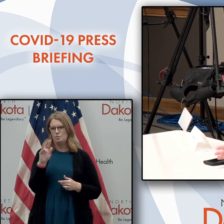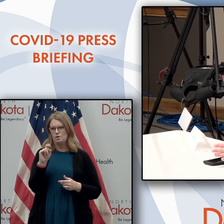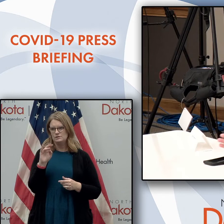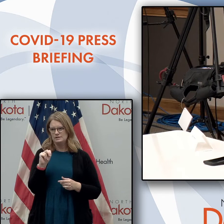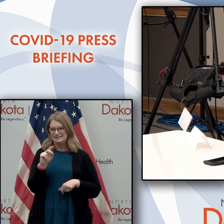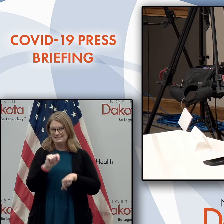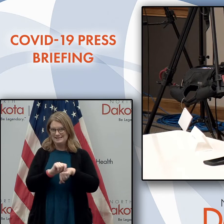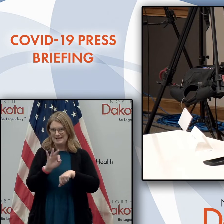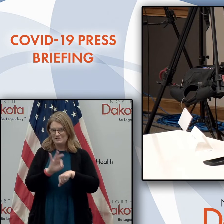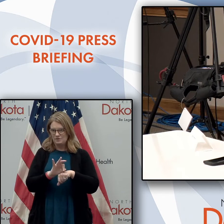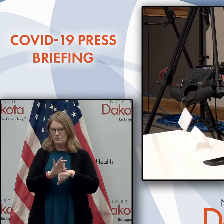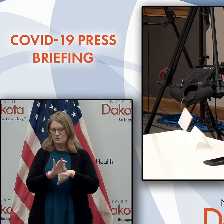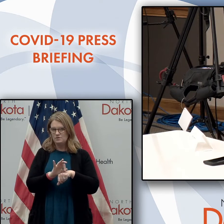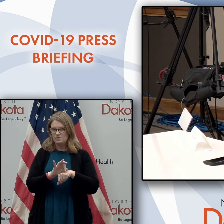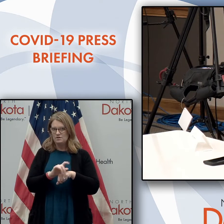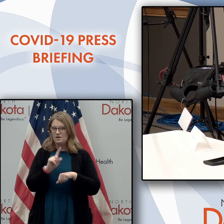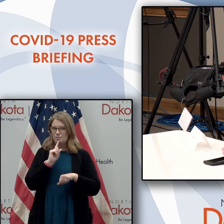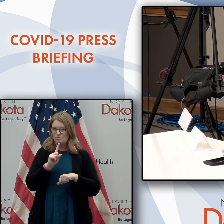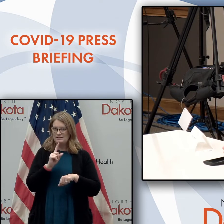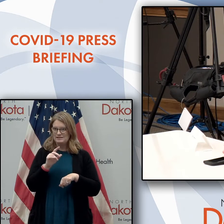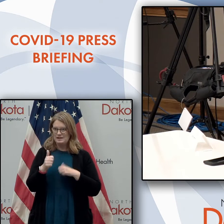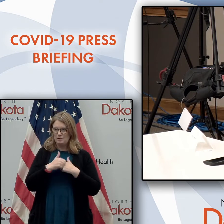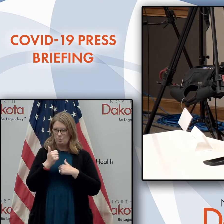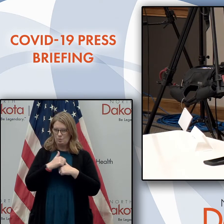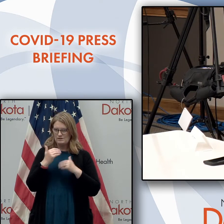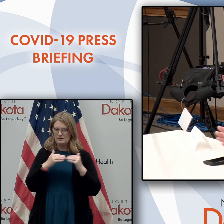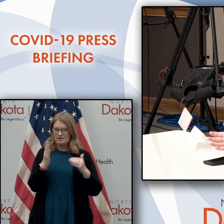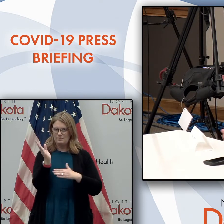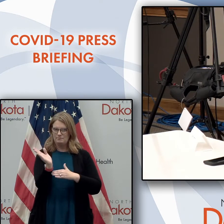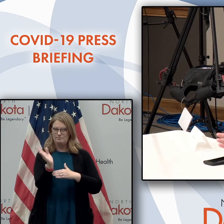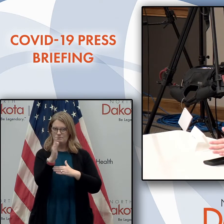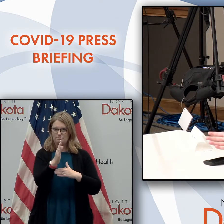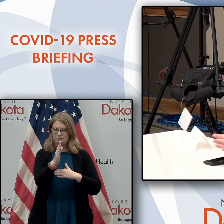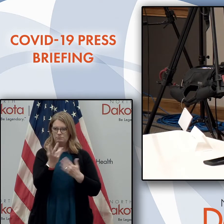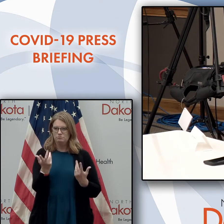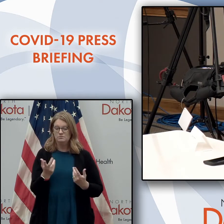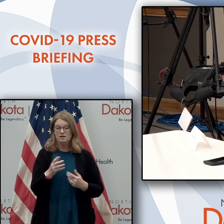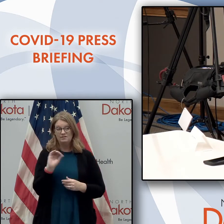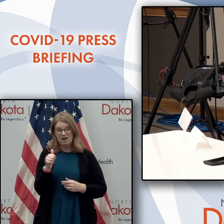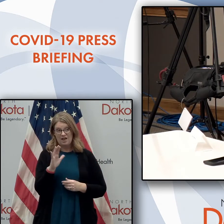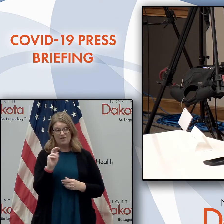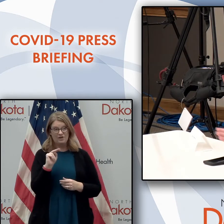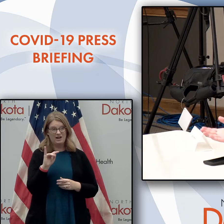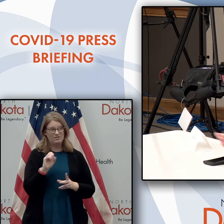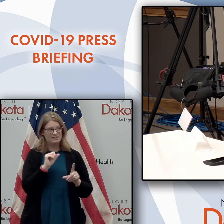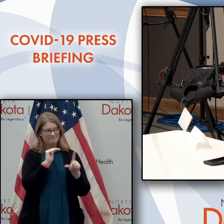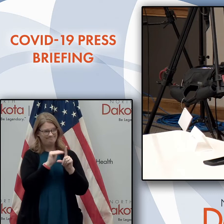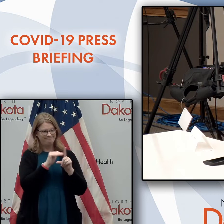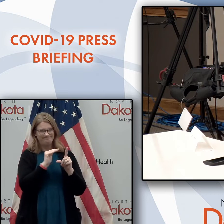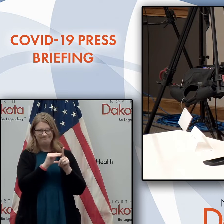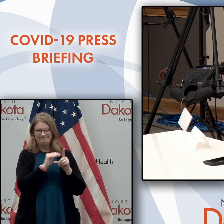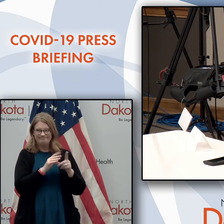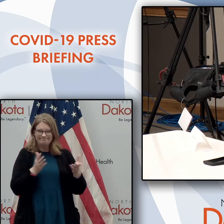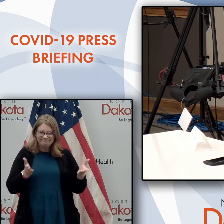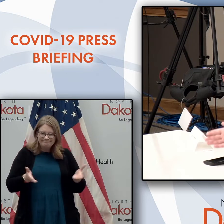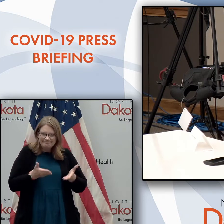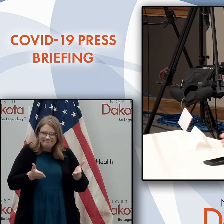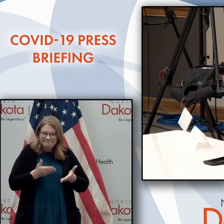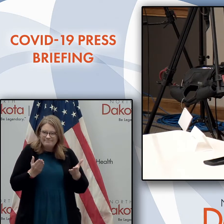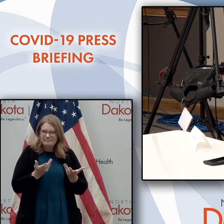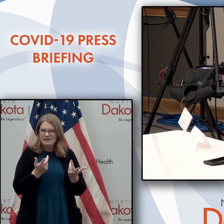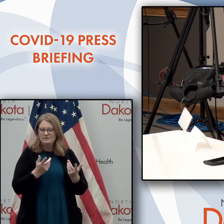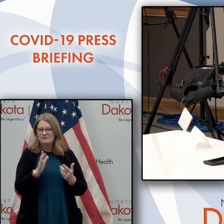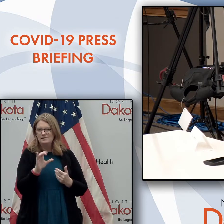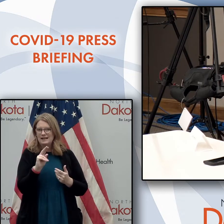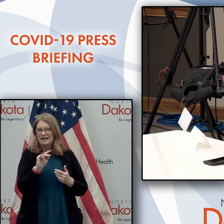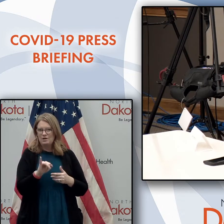that they would like to see the risk level brought back. Have you heard from any other counties saying the same thing, that to kind of prompt this look into county